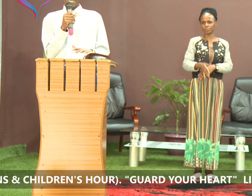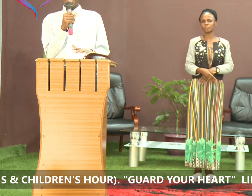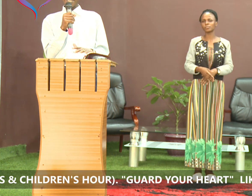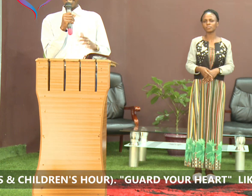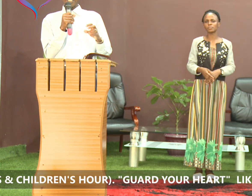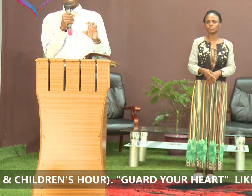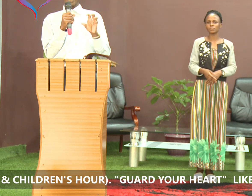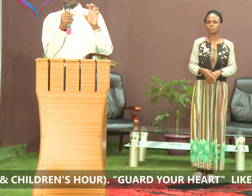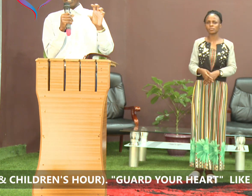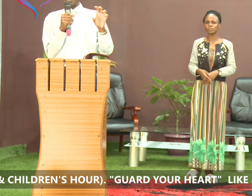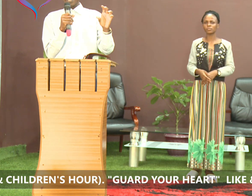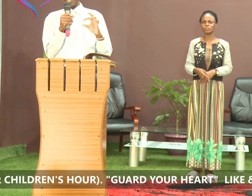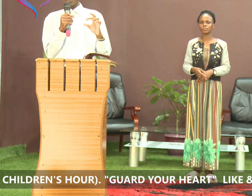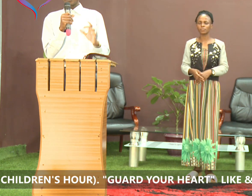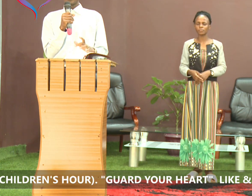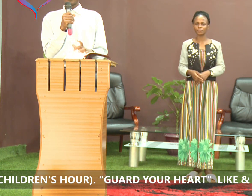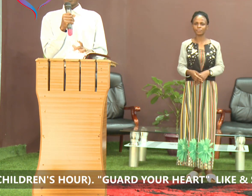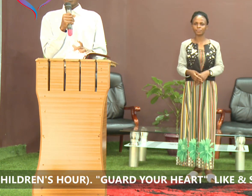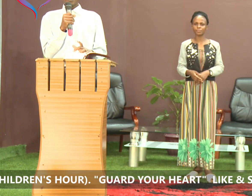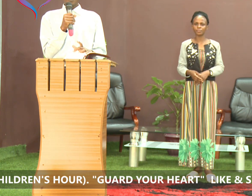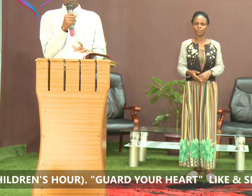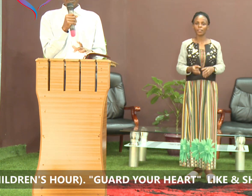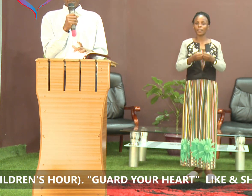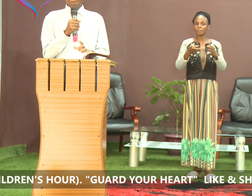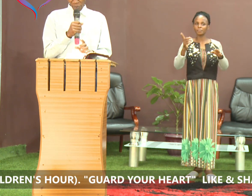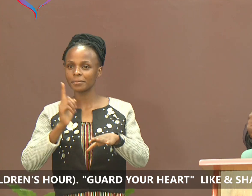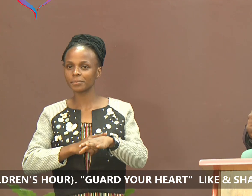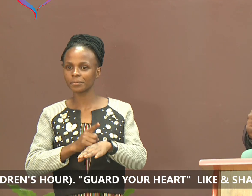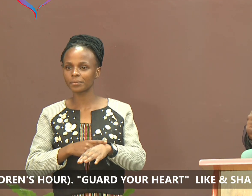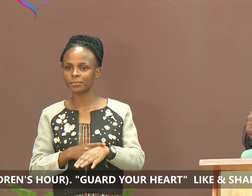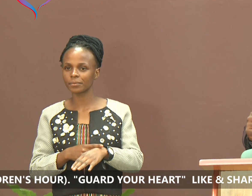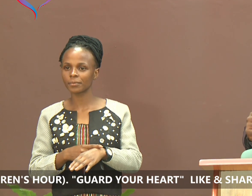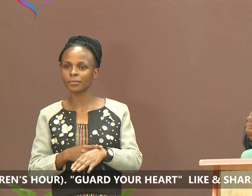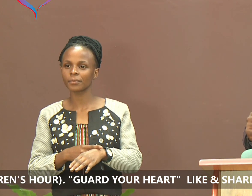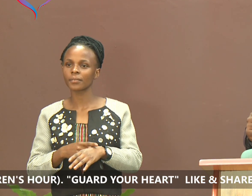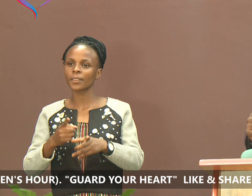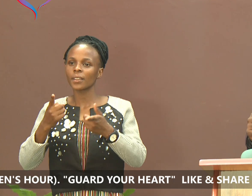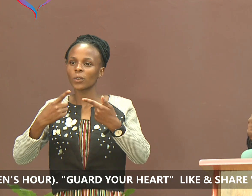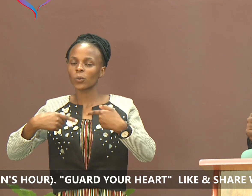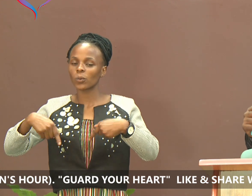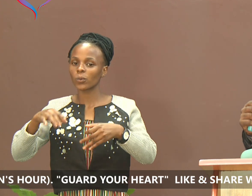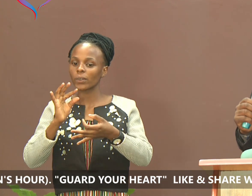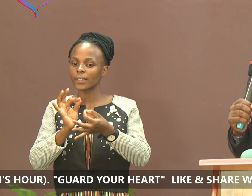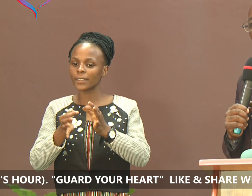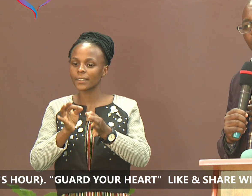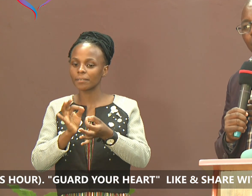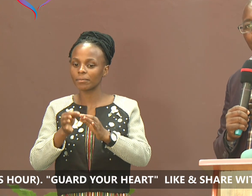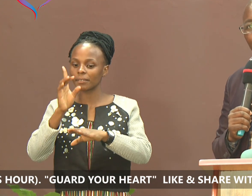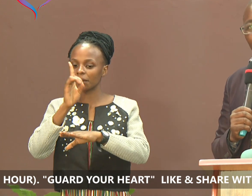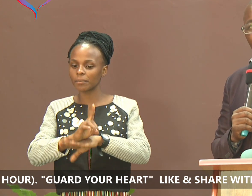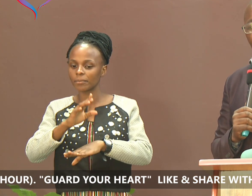yabadde ayagala ki, kigenderwa ki kye yabadde nakyo. Many times emirundi mingi we interpret according to the state in which we